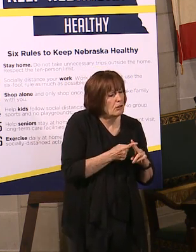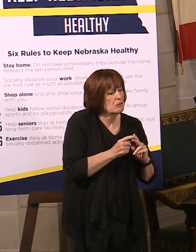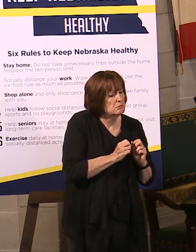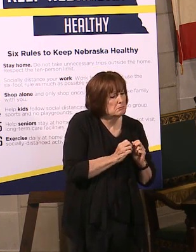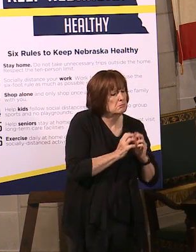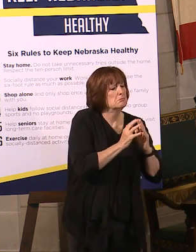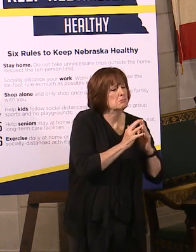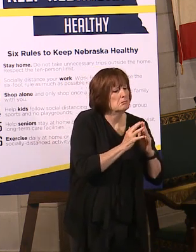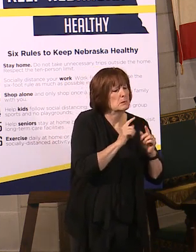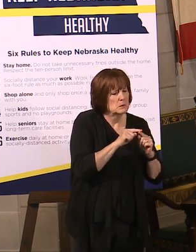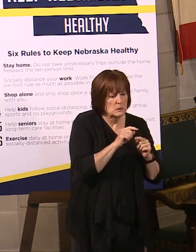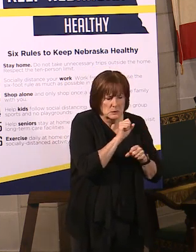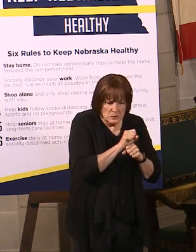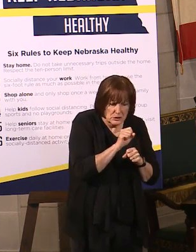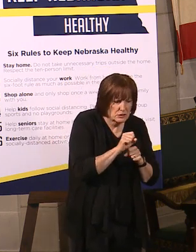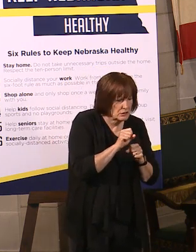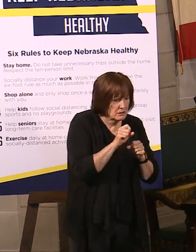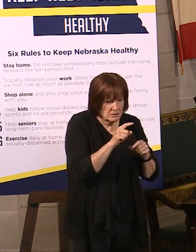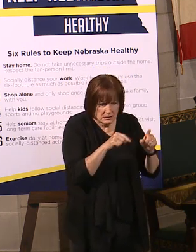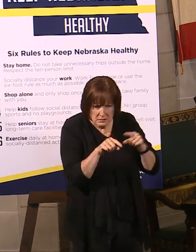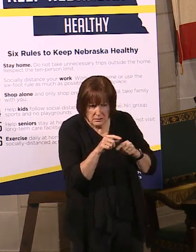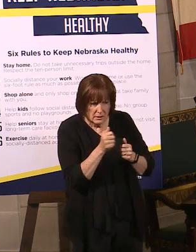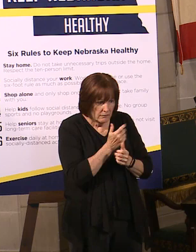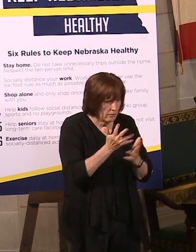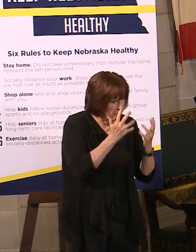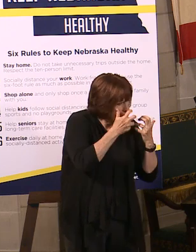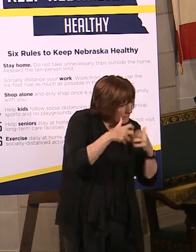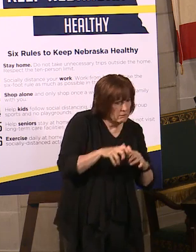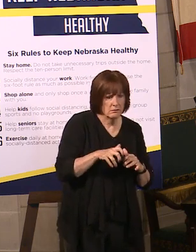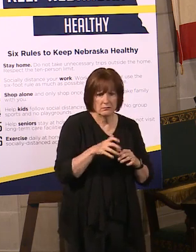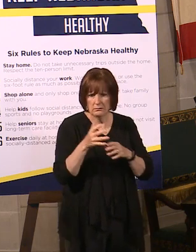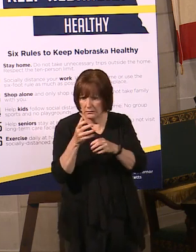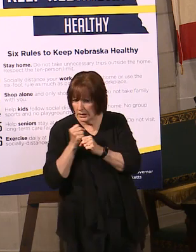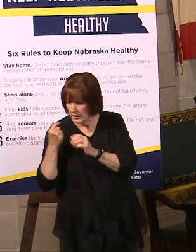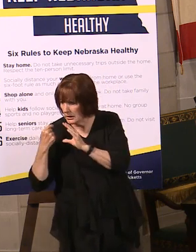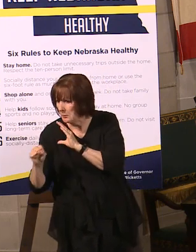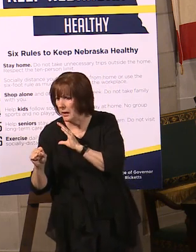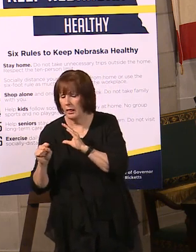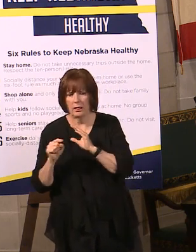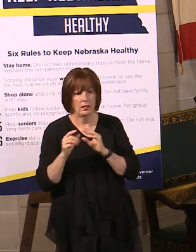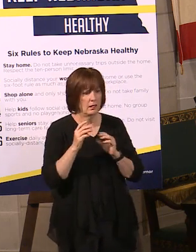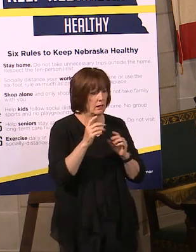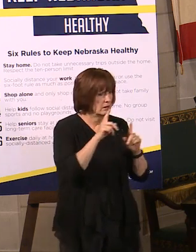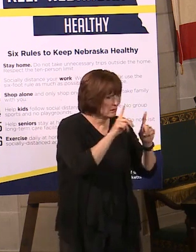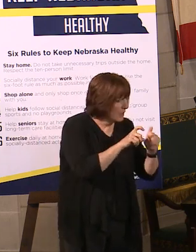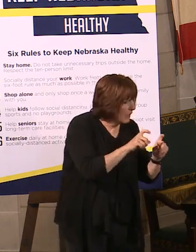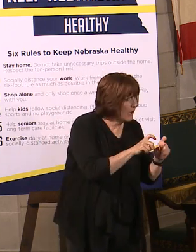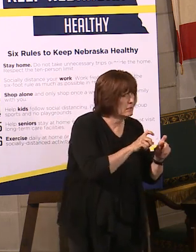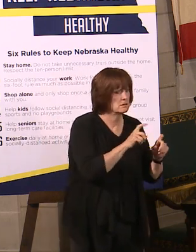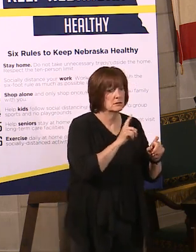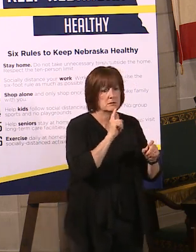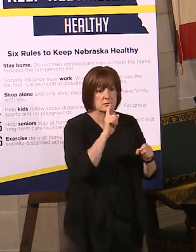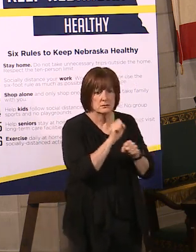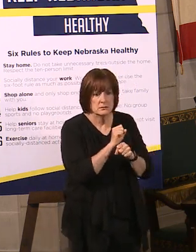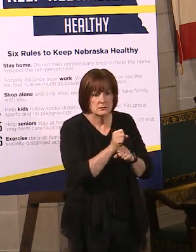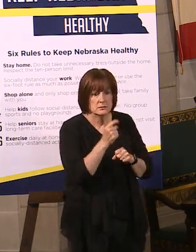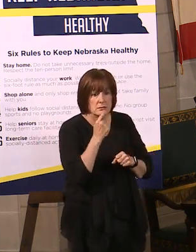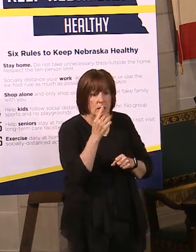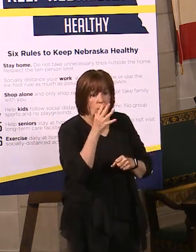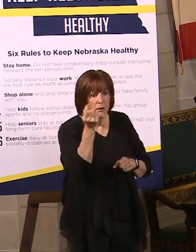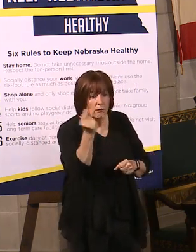with regard to people receiving their emails, coming in and getting the test, kind of find out how many people who say they're going to come in actually come in, that sort of